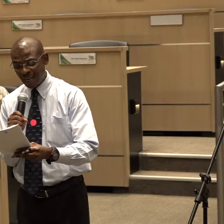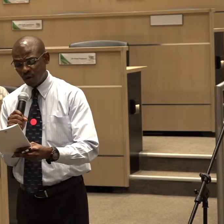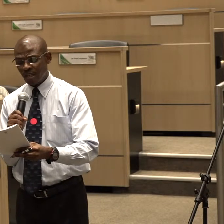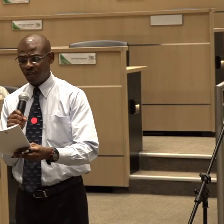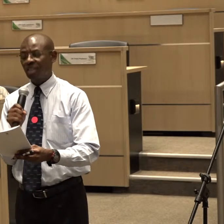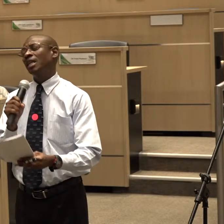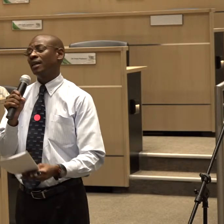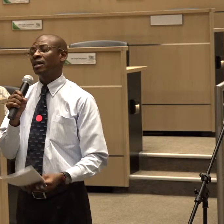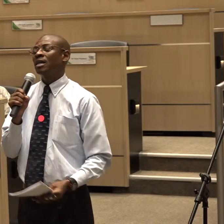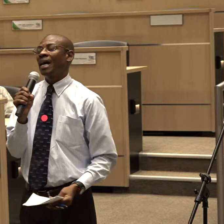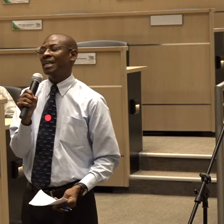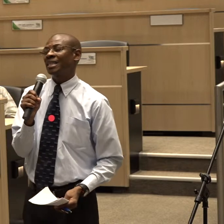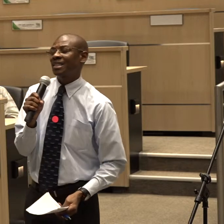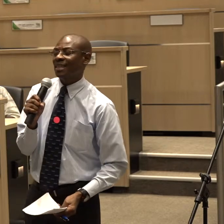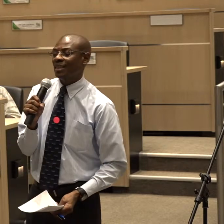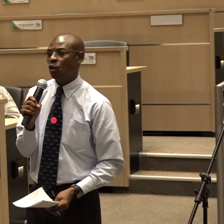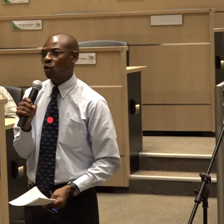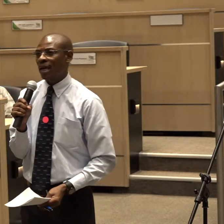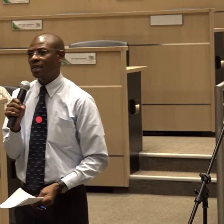foreign